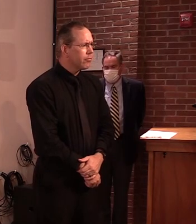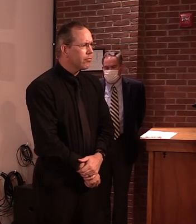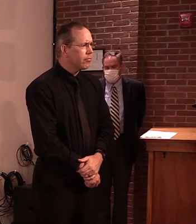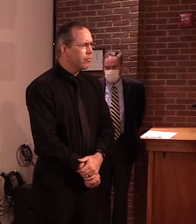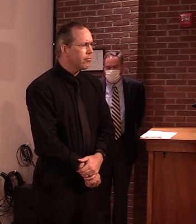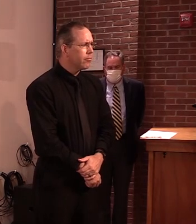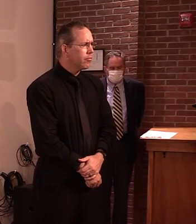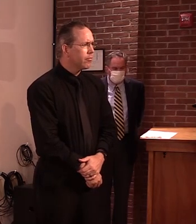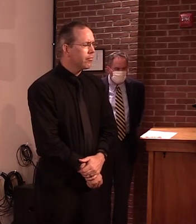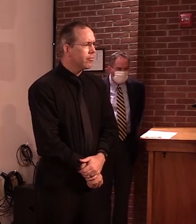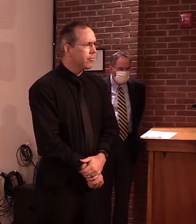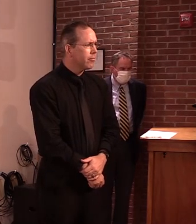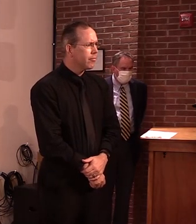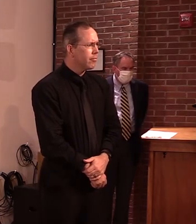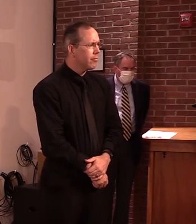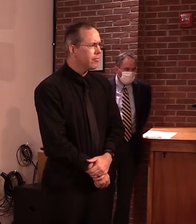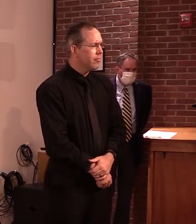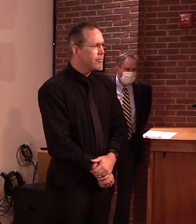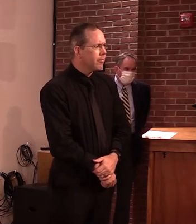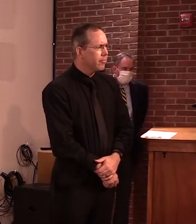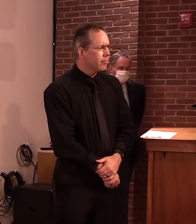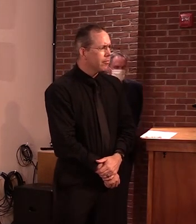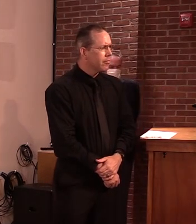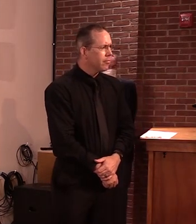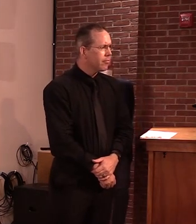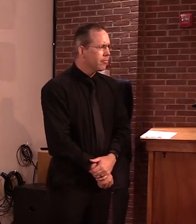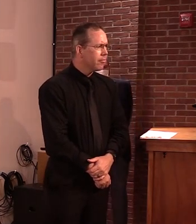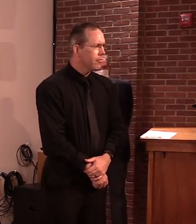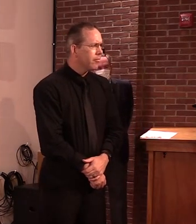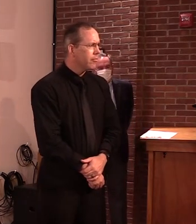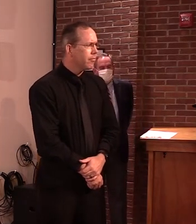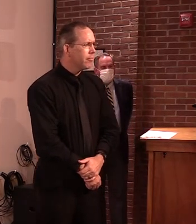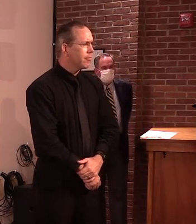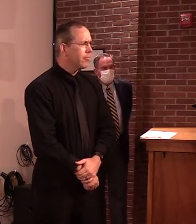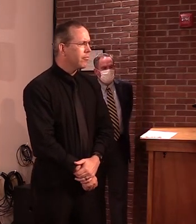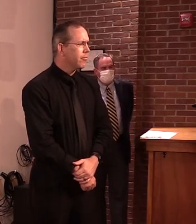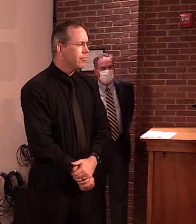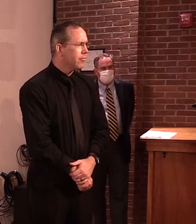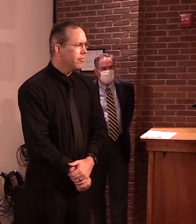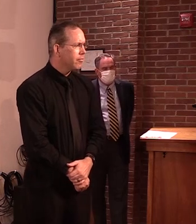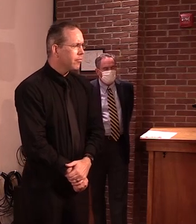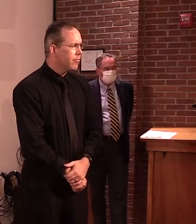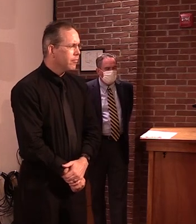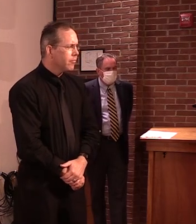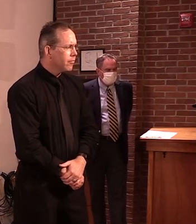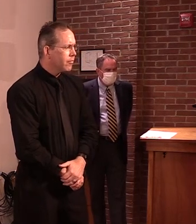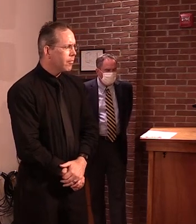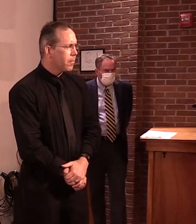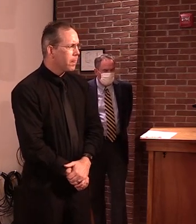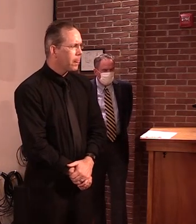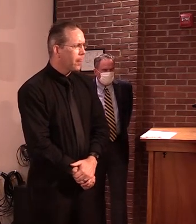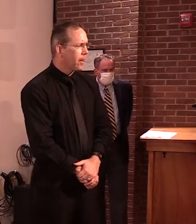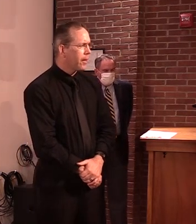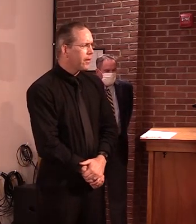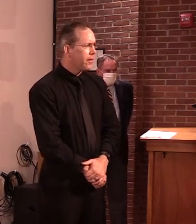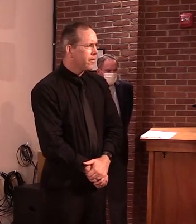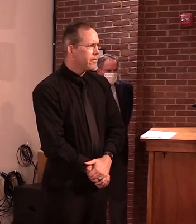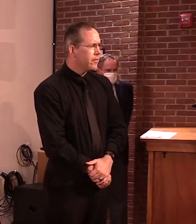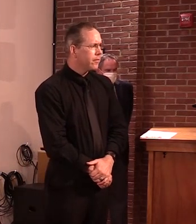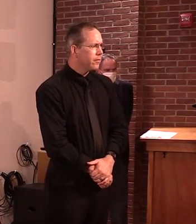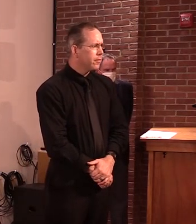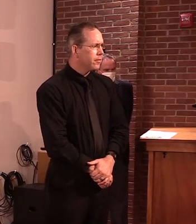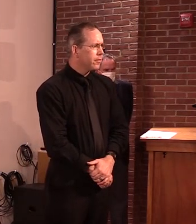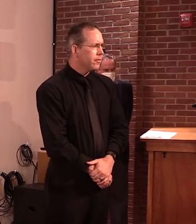that the reason Vermont school districts have vastly different reopening models is because the state hasn't given them